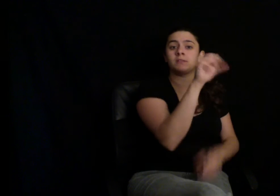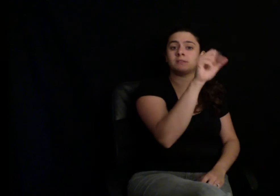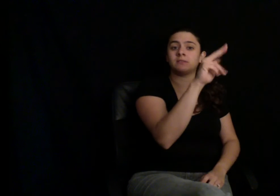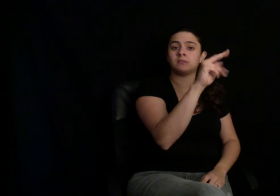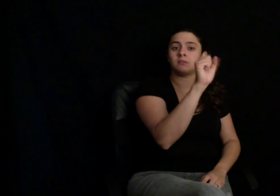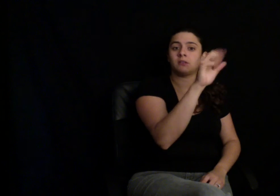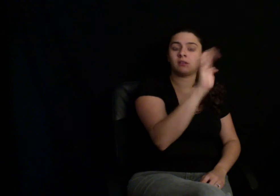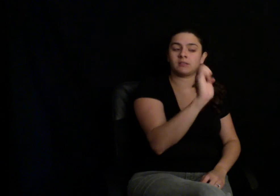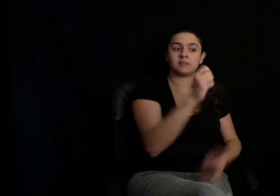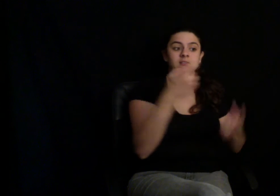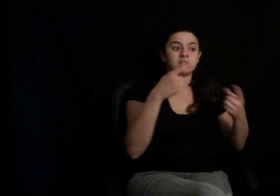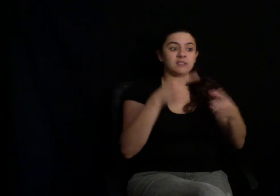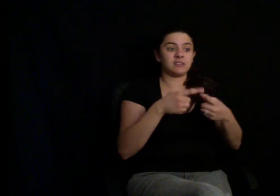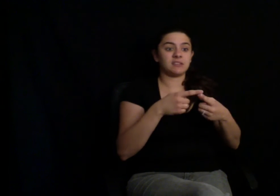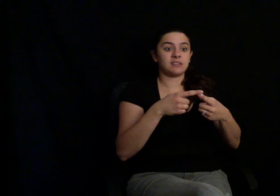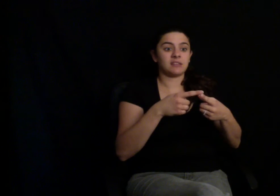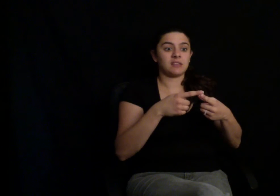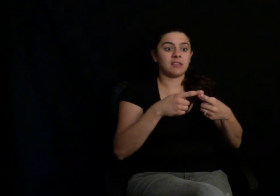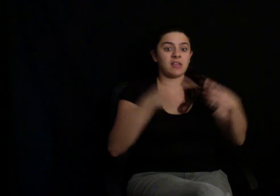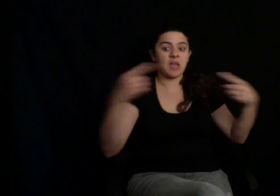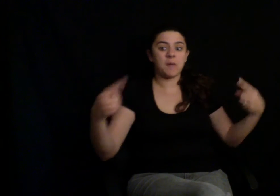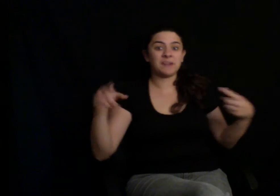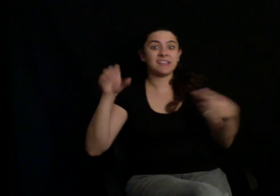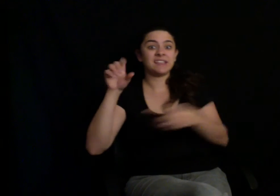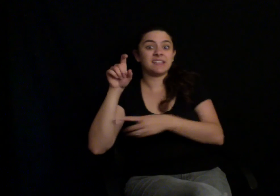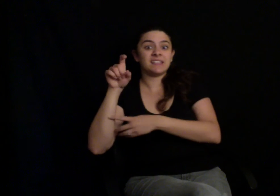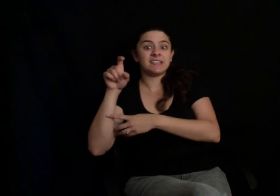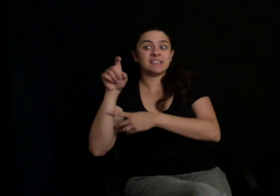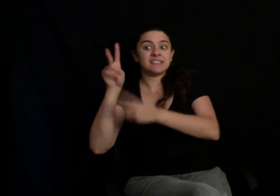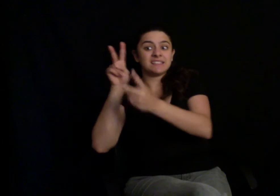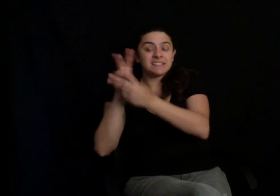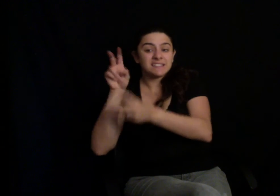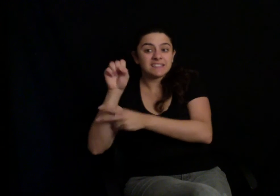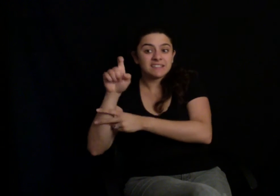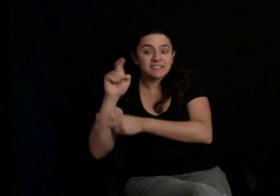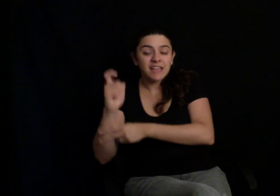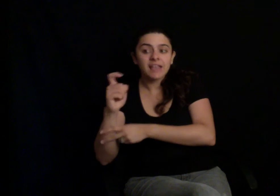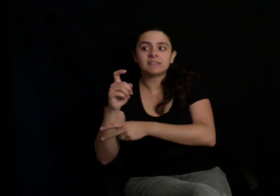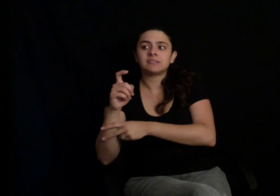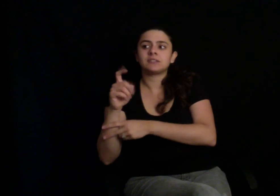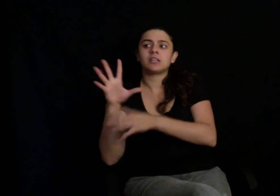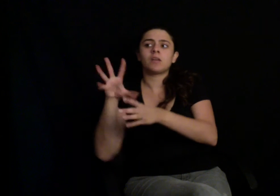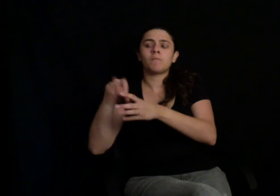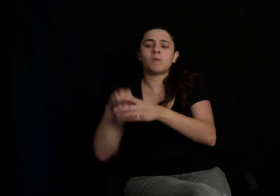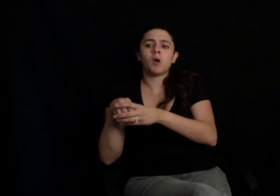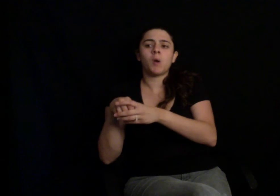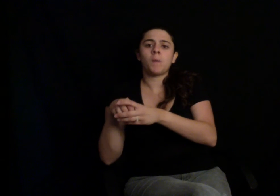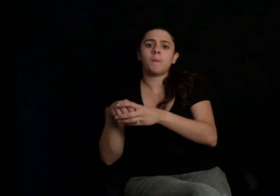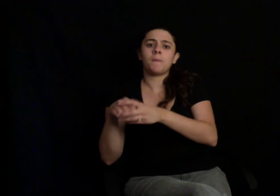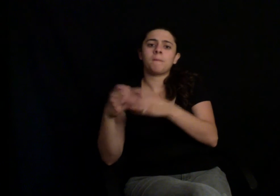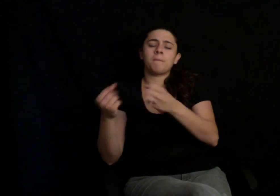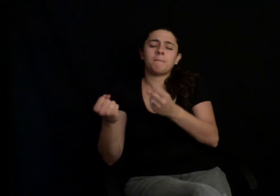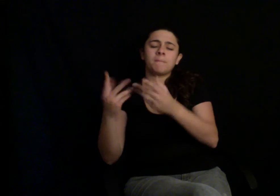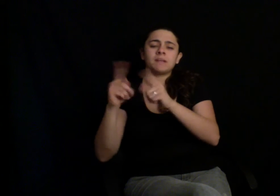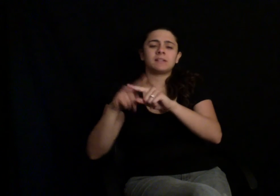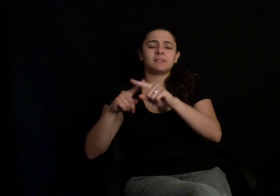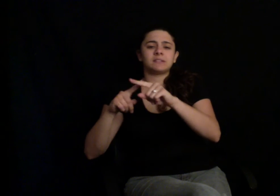our arsenal. So porn kind of, in a sense, hooks your brain onto the visuals, onto